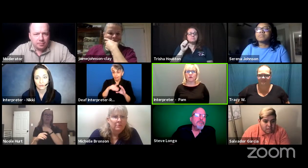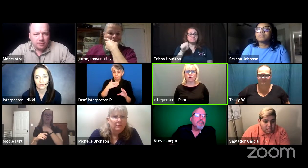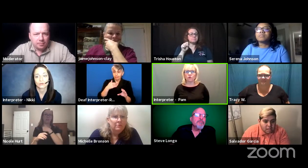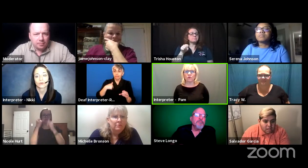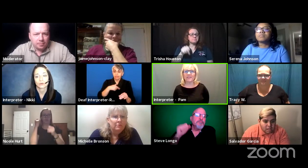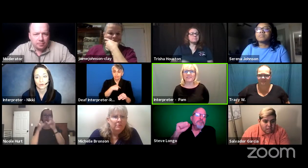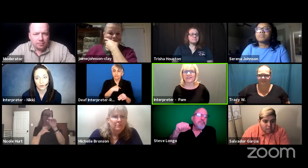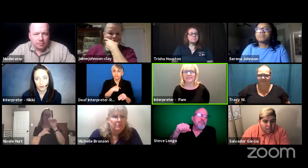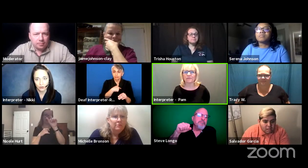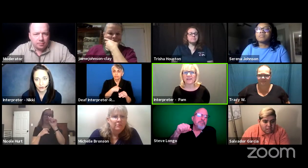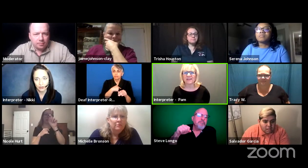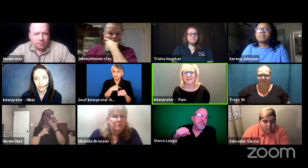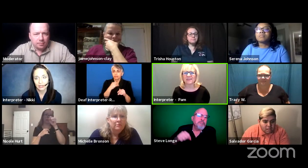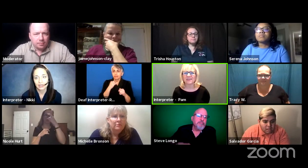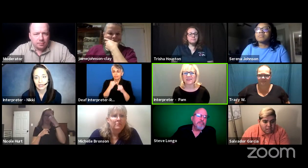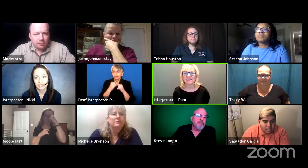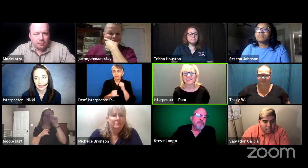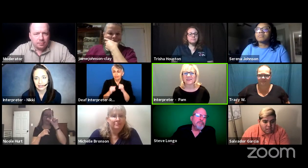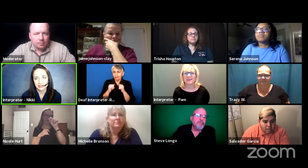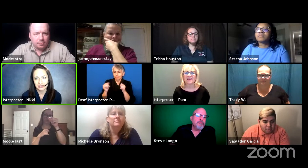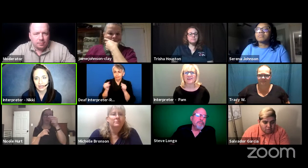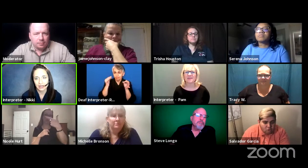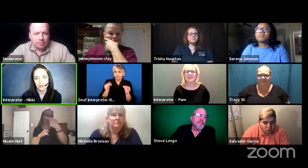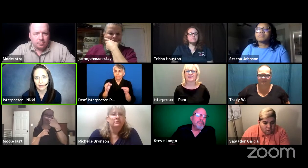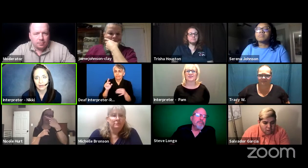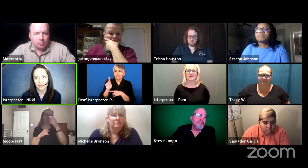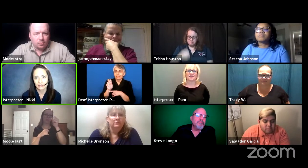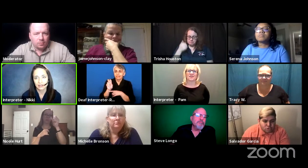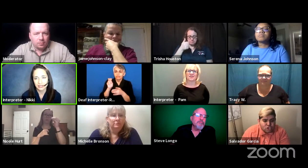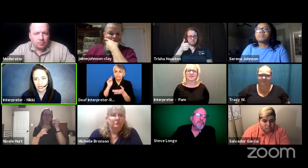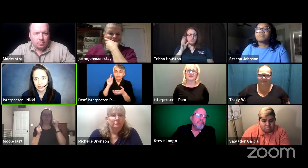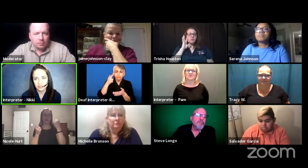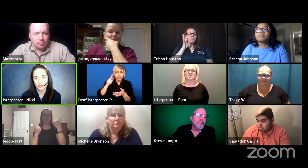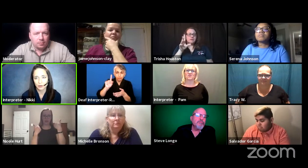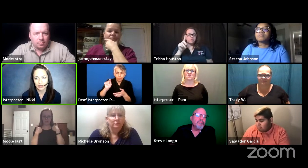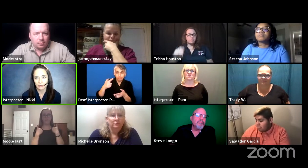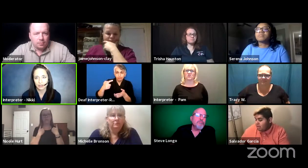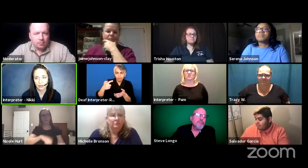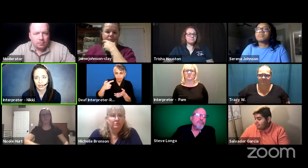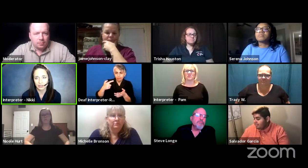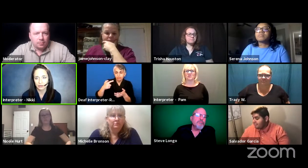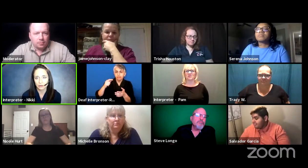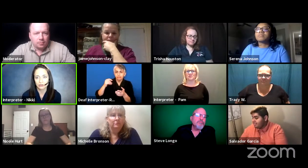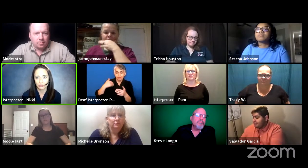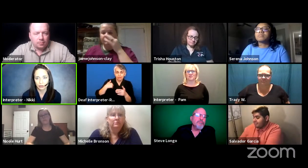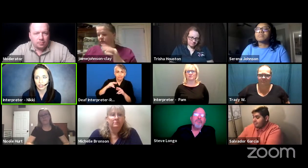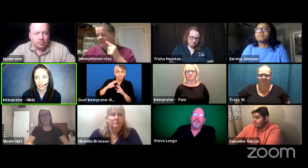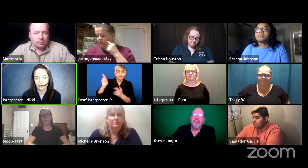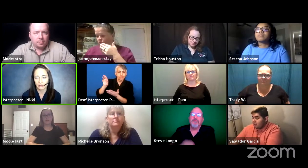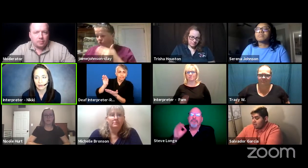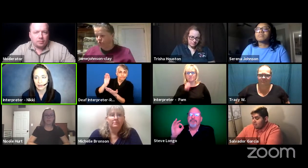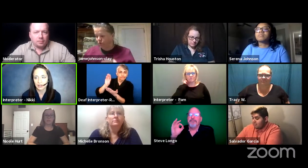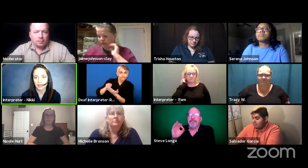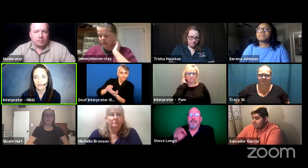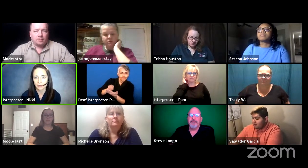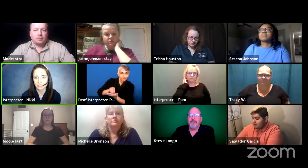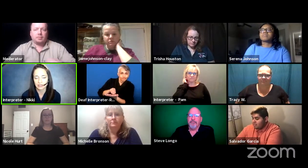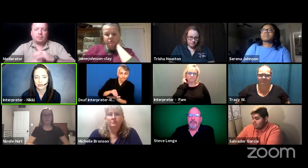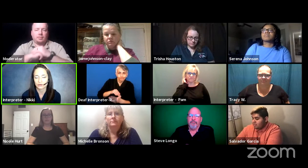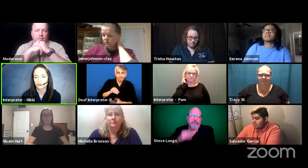Nicole, you wanted to say something? Yes. The dates for 2021, I just want to triple check that I have the right date. So if you can